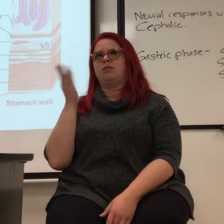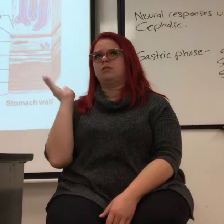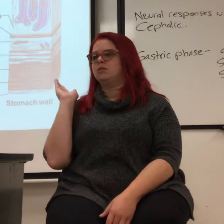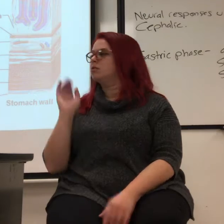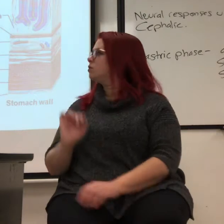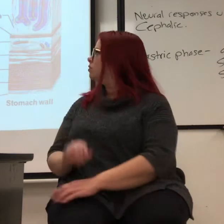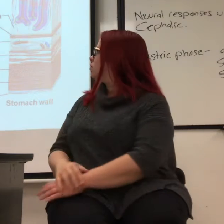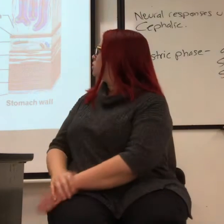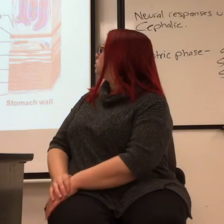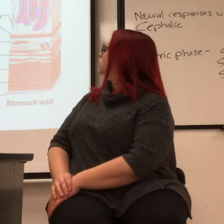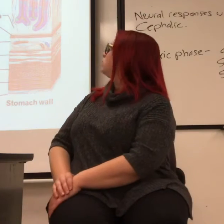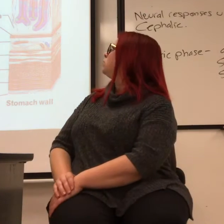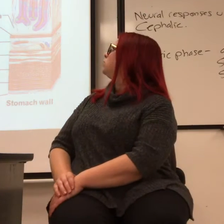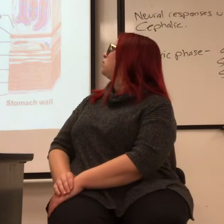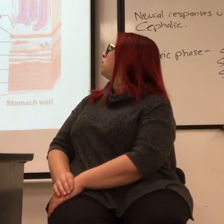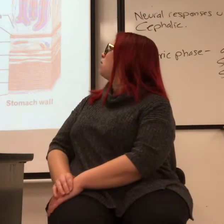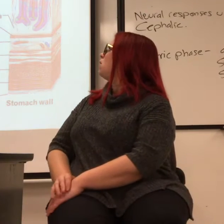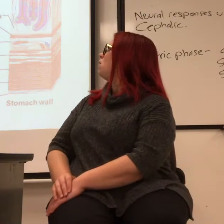they show you a slice